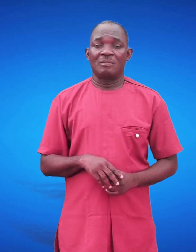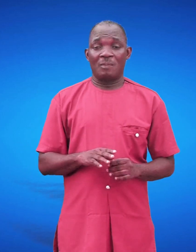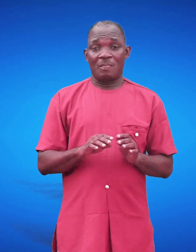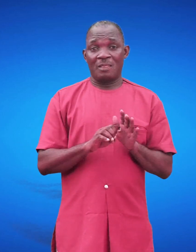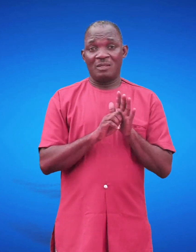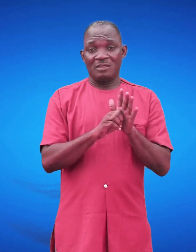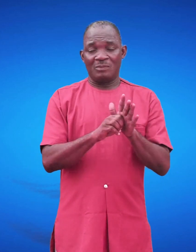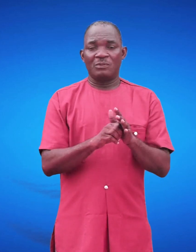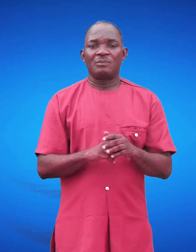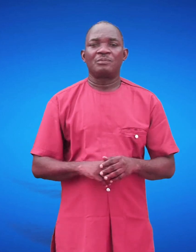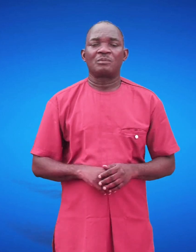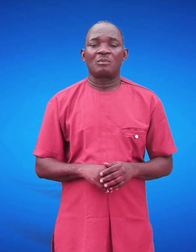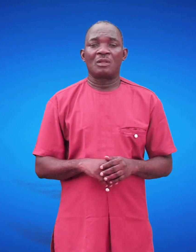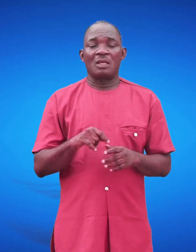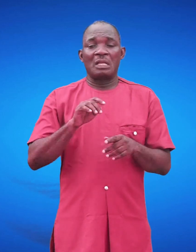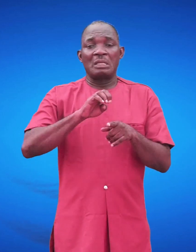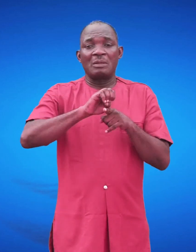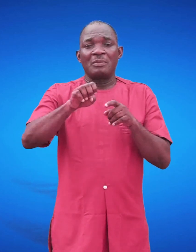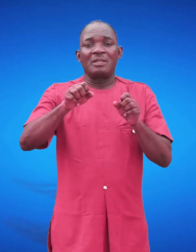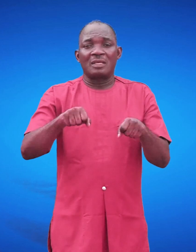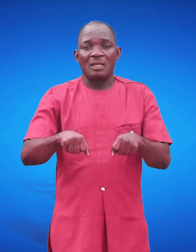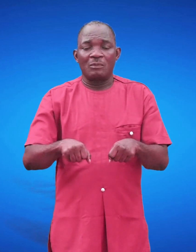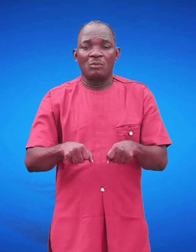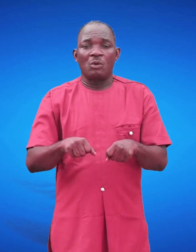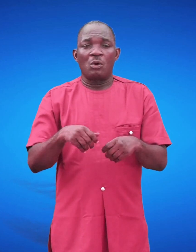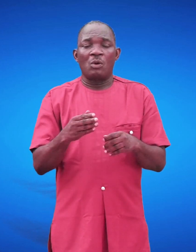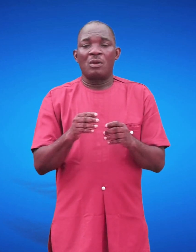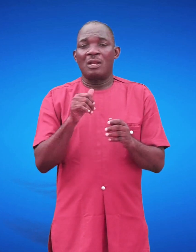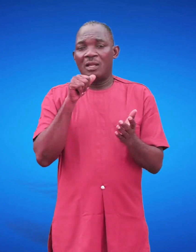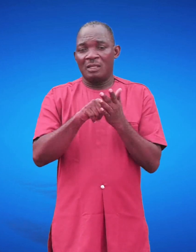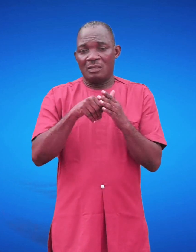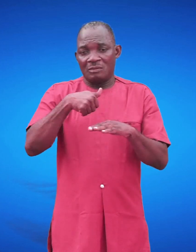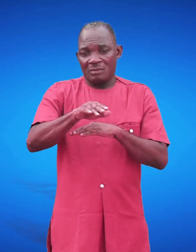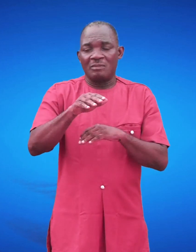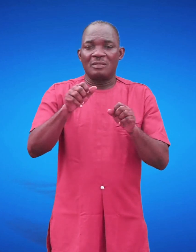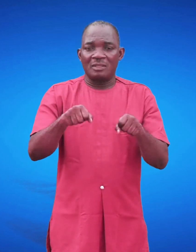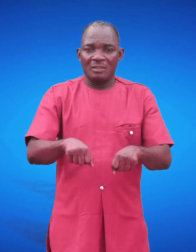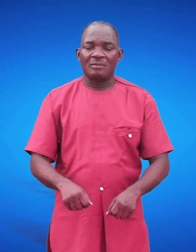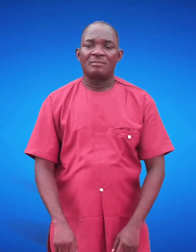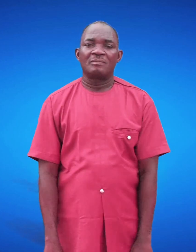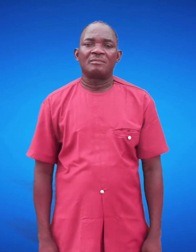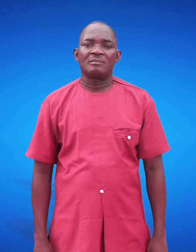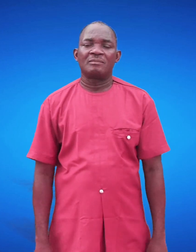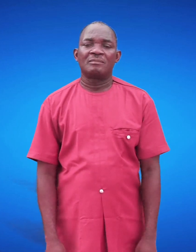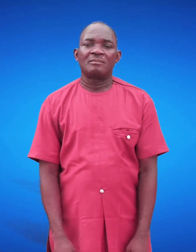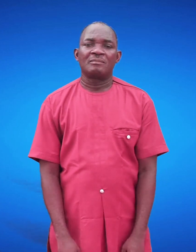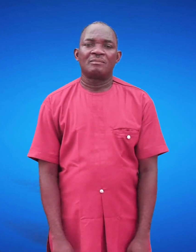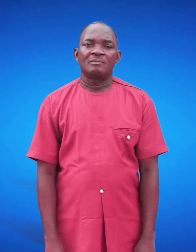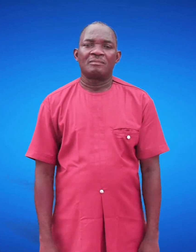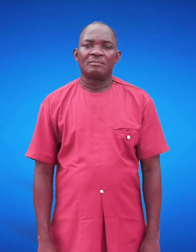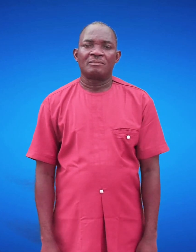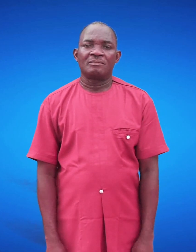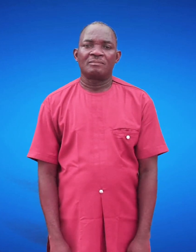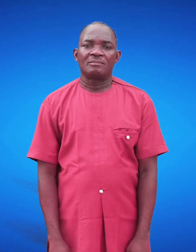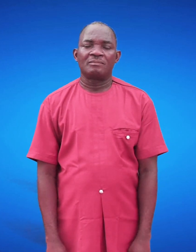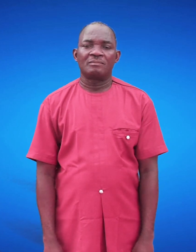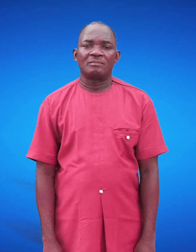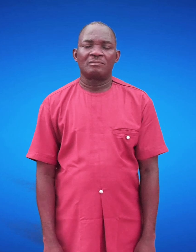Example, email or letters. Part